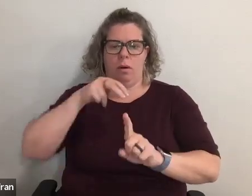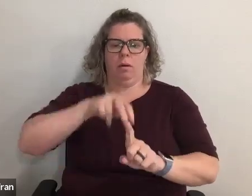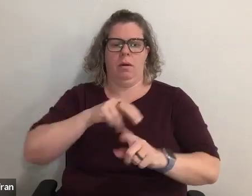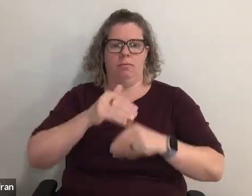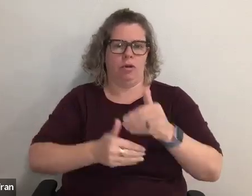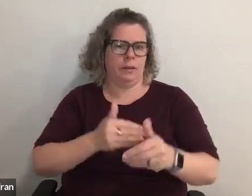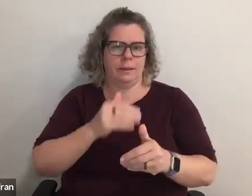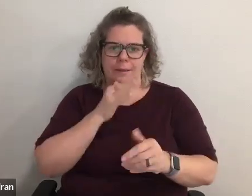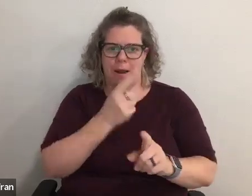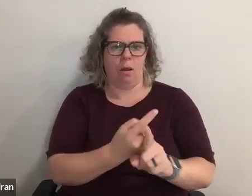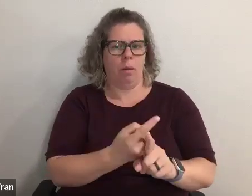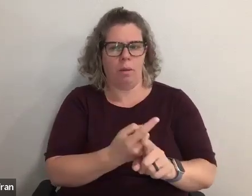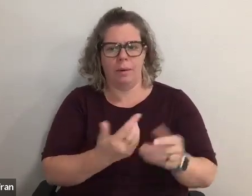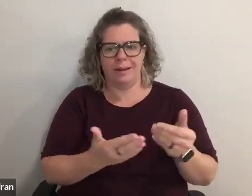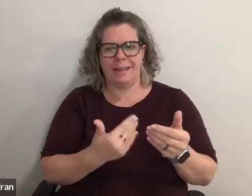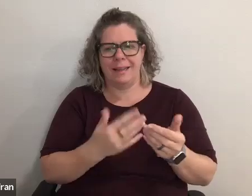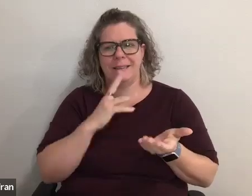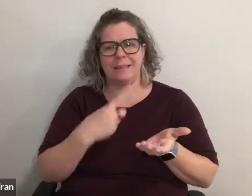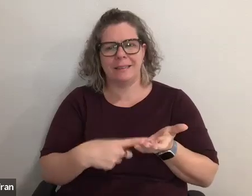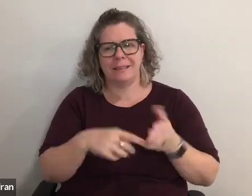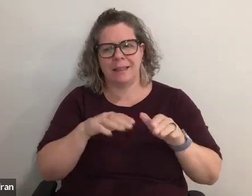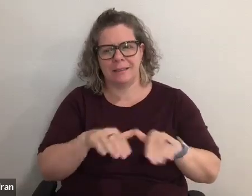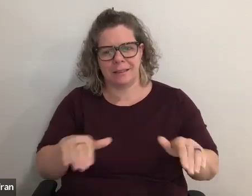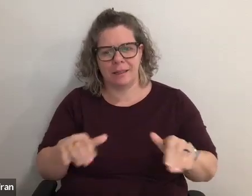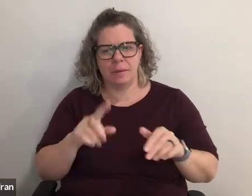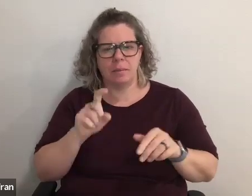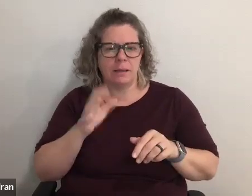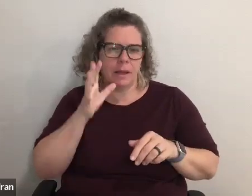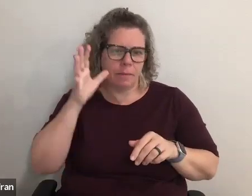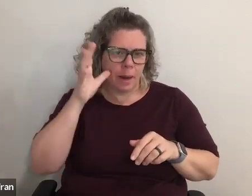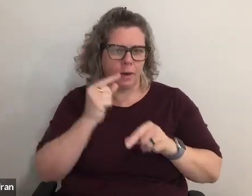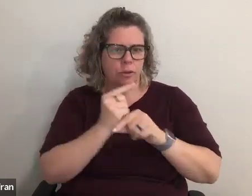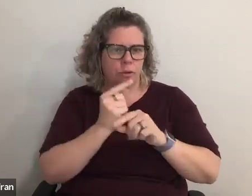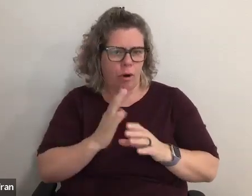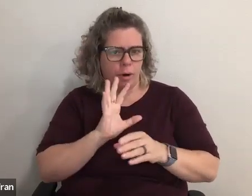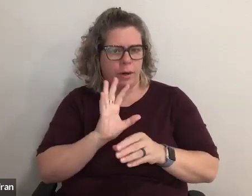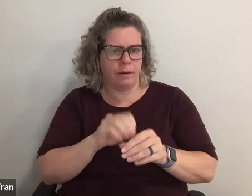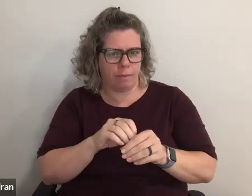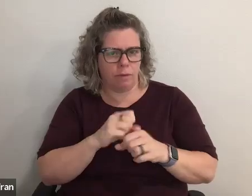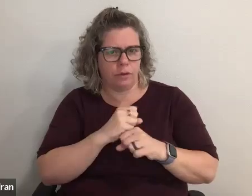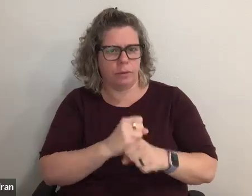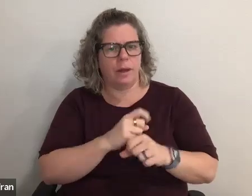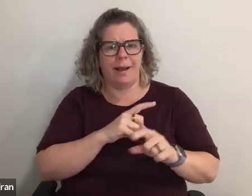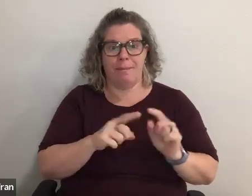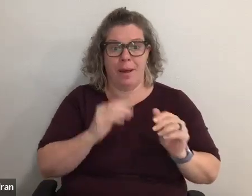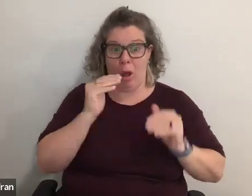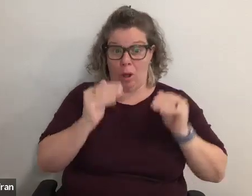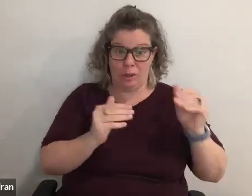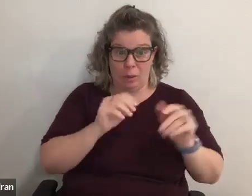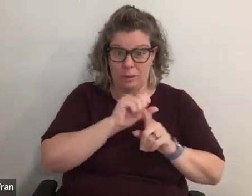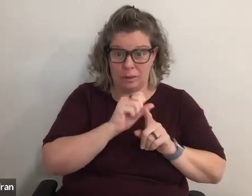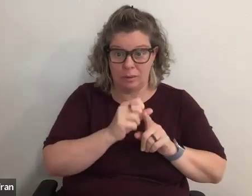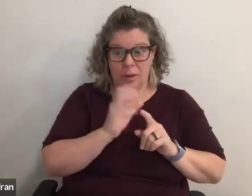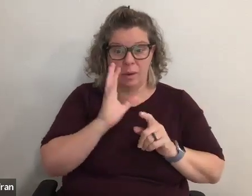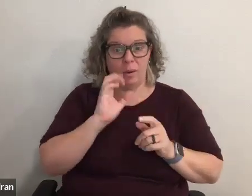process, right? It's easy to talk when we're talking about kids. Of course, we have to have the guardians involved when it is kids, but how does that look like when it's adults? Brian was